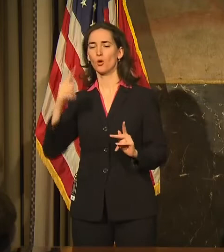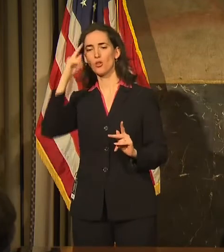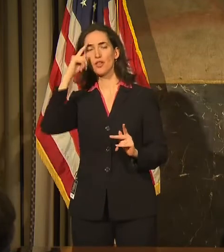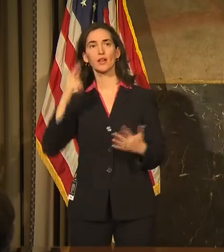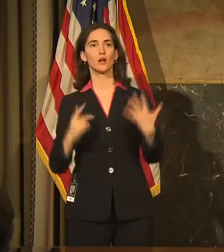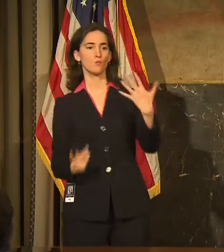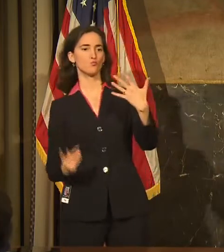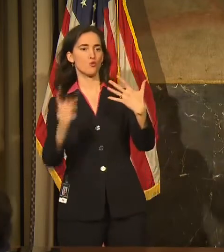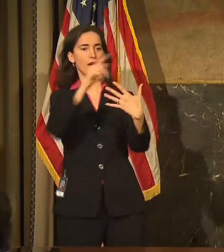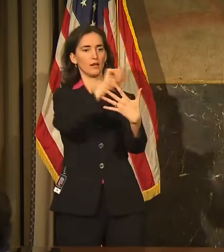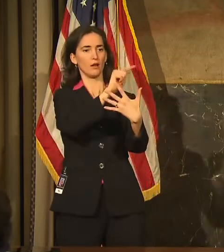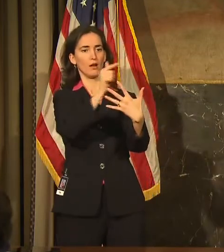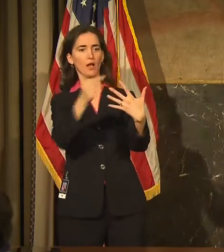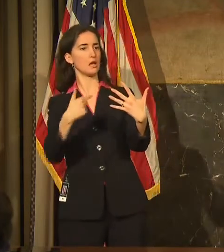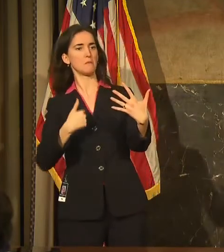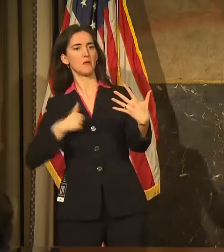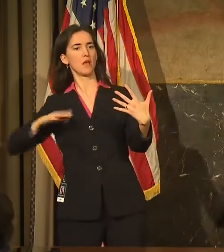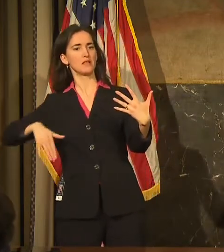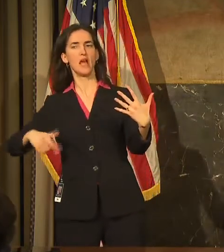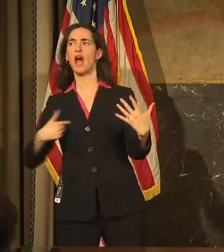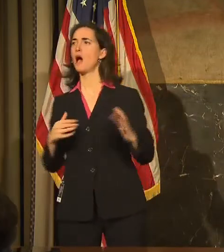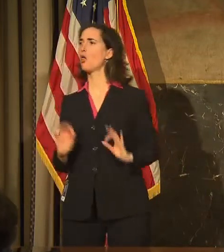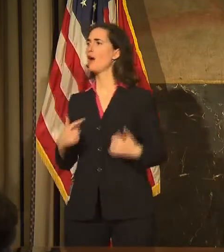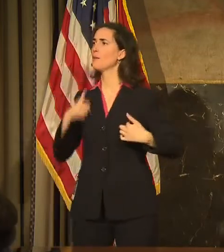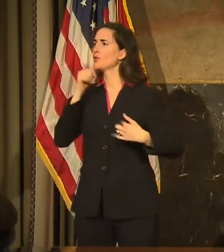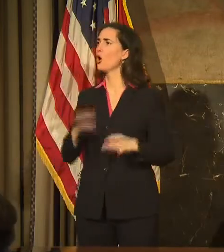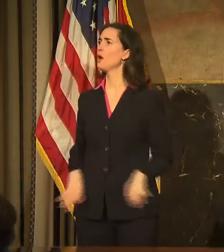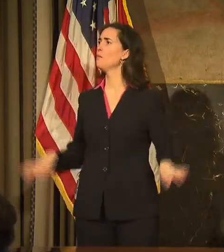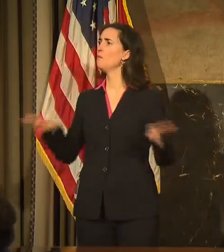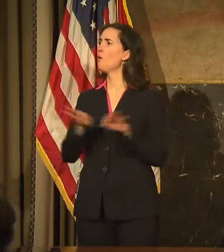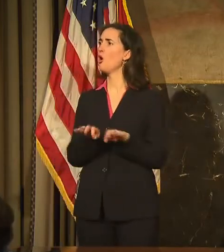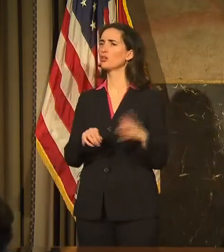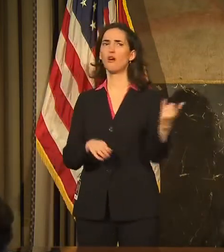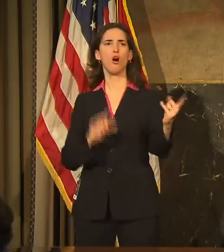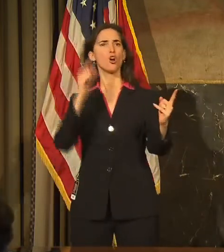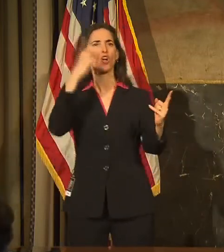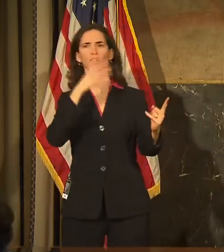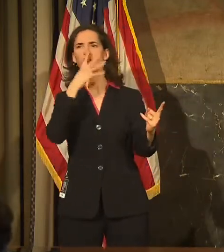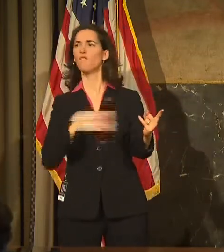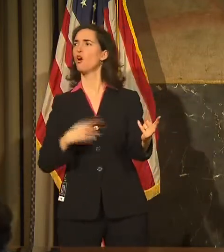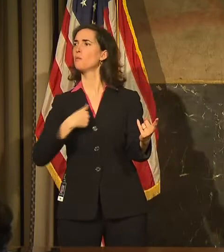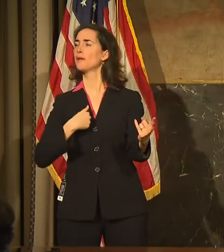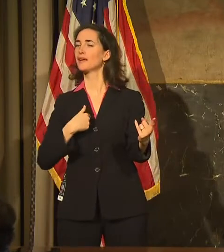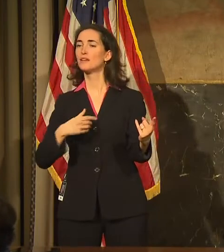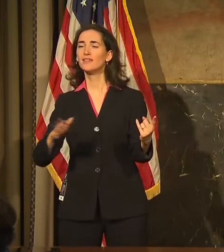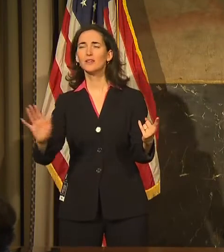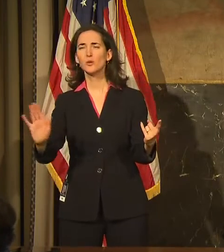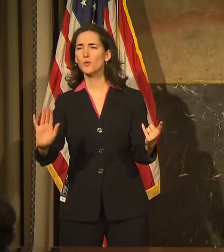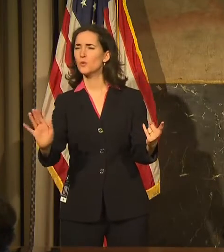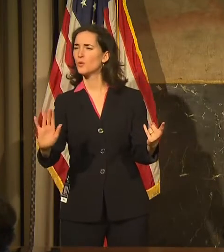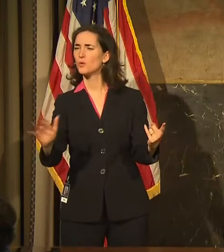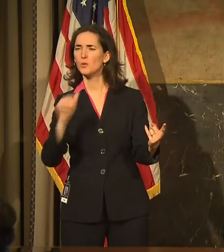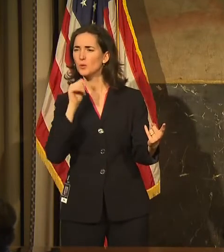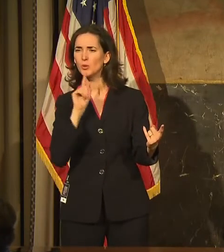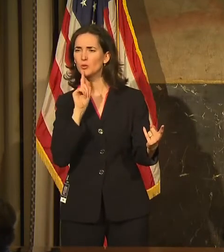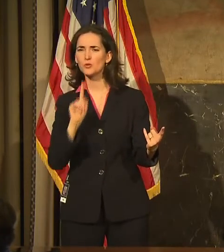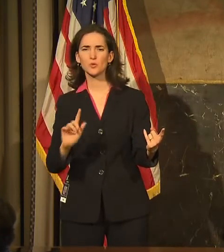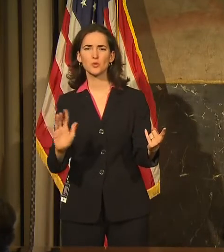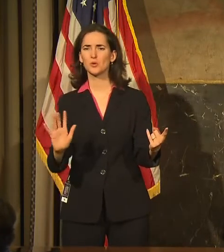order of priority, then they're not important, or that I don't think that they're important. That's clearly not